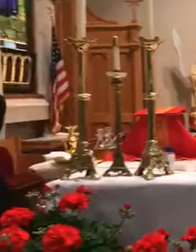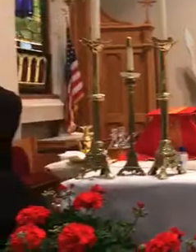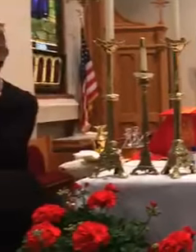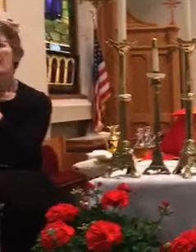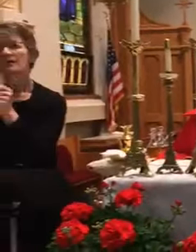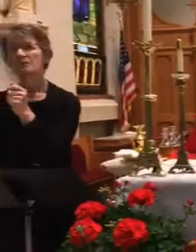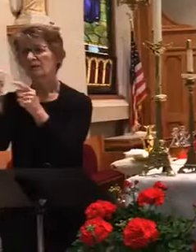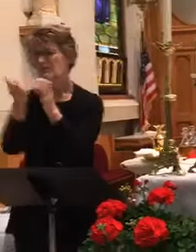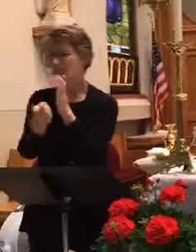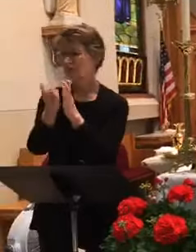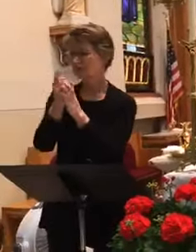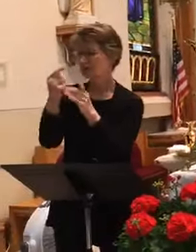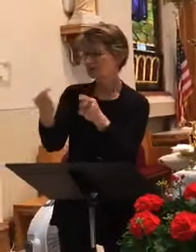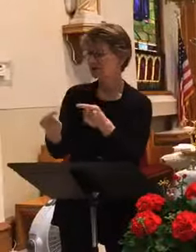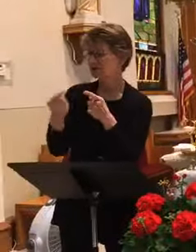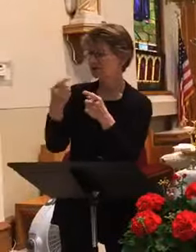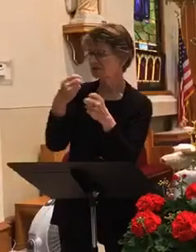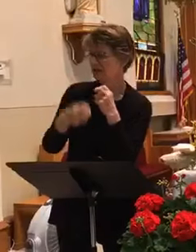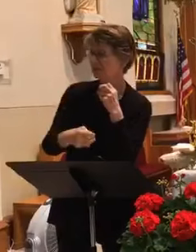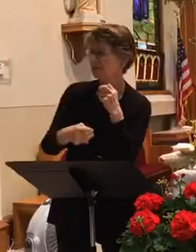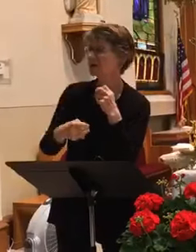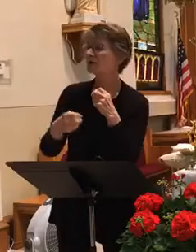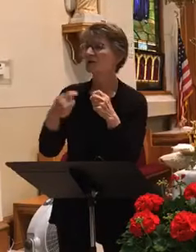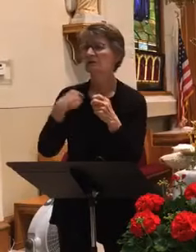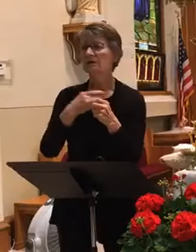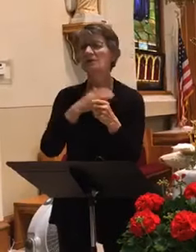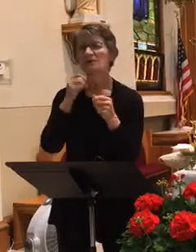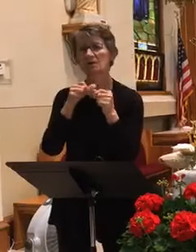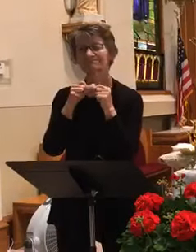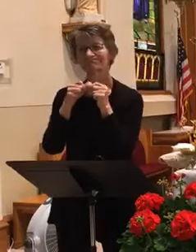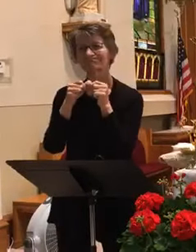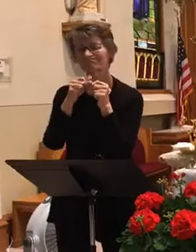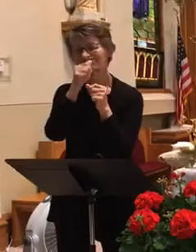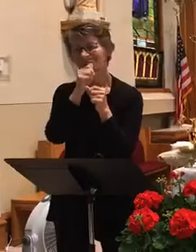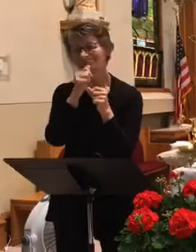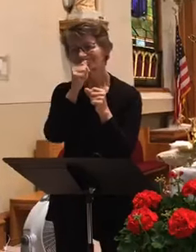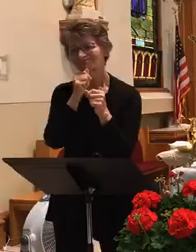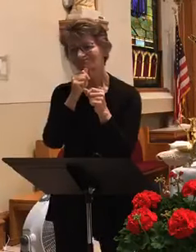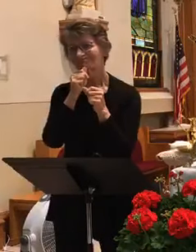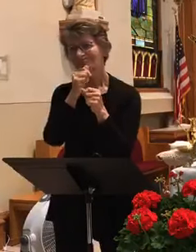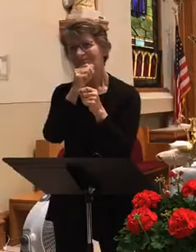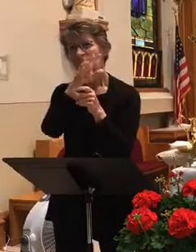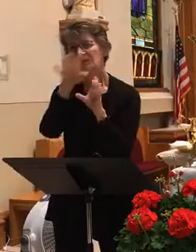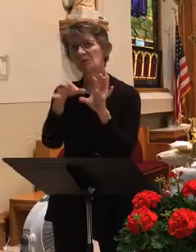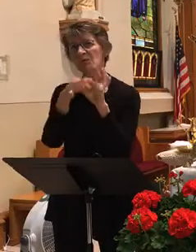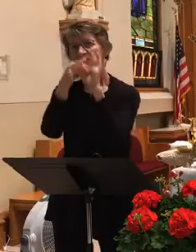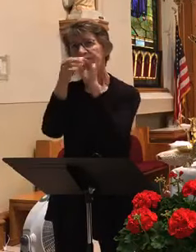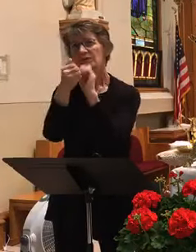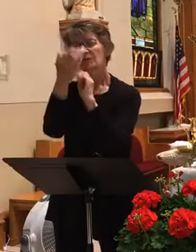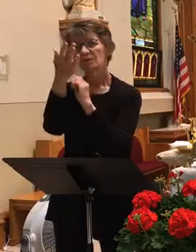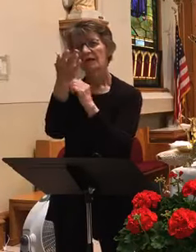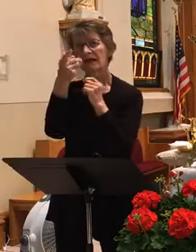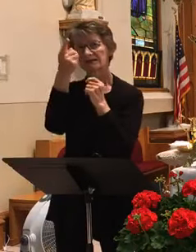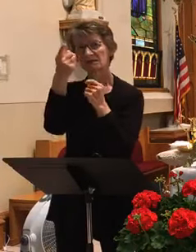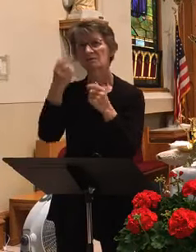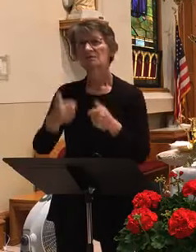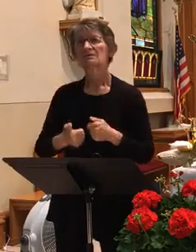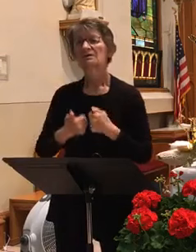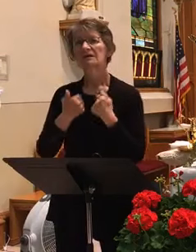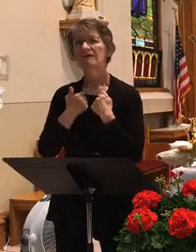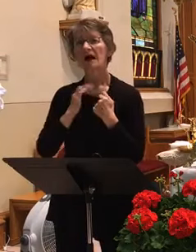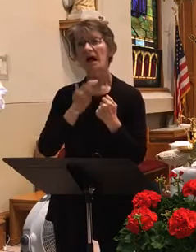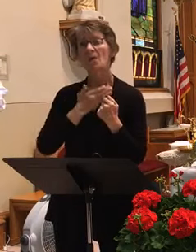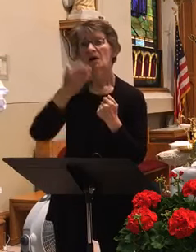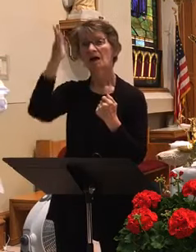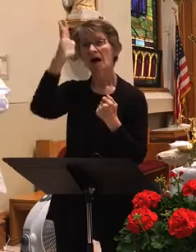when moments are tough, that we will endure all things through, with, and in you, as you live, our